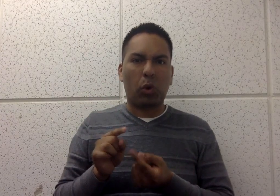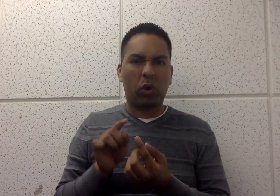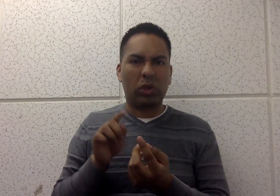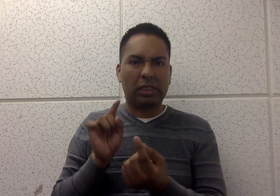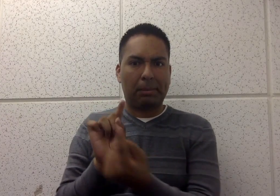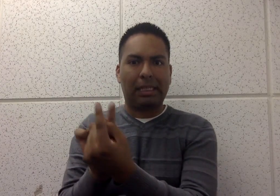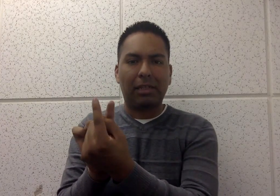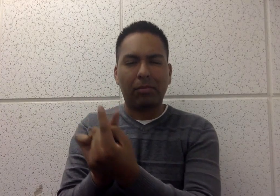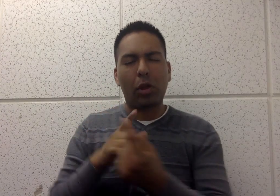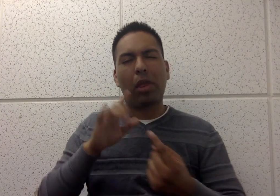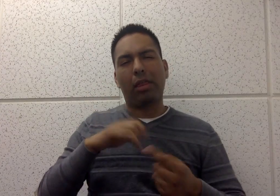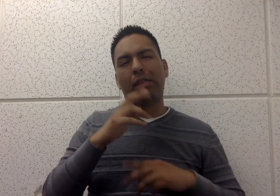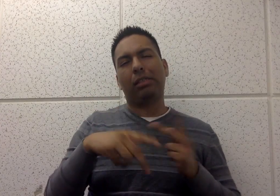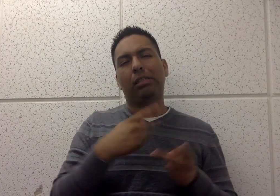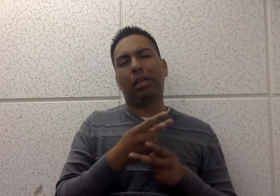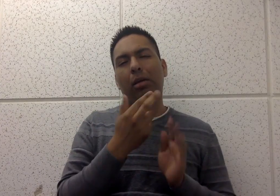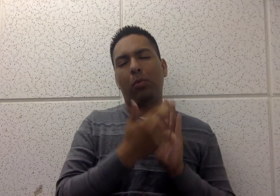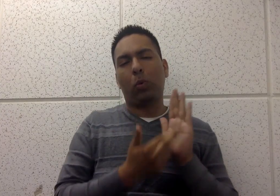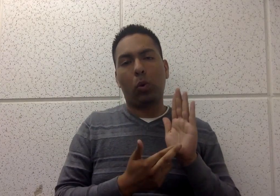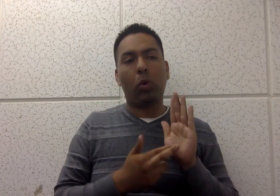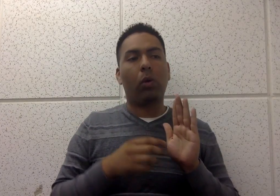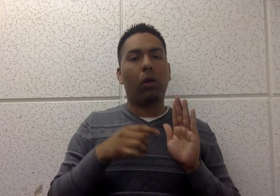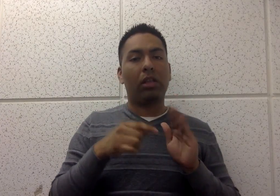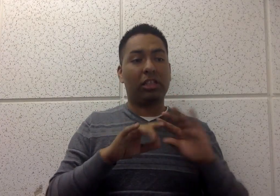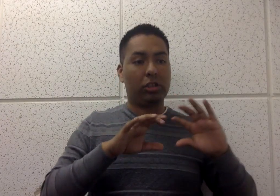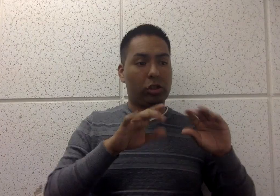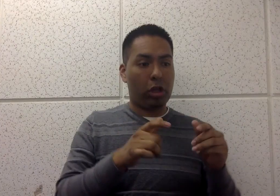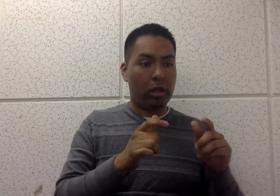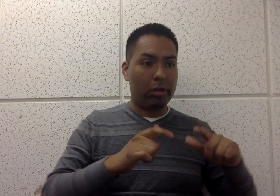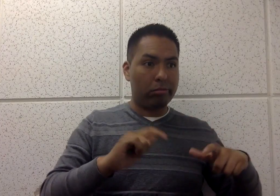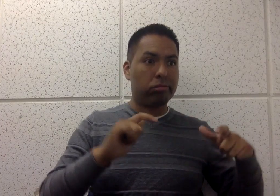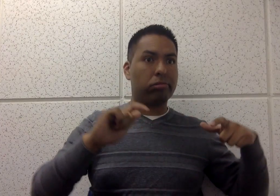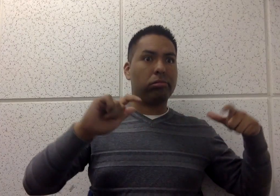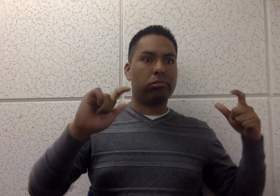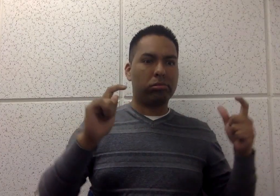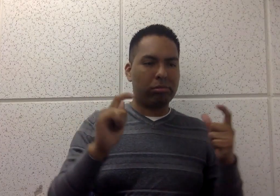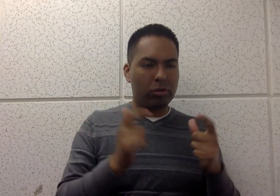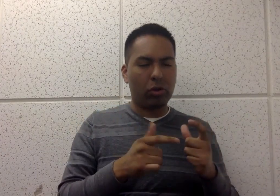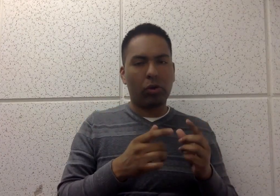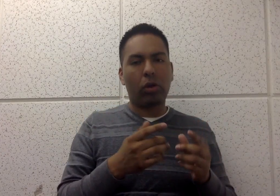that, as the colony develops and gets older and larger, will produce different behavior in an